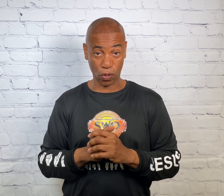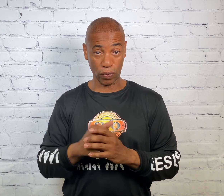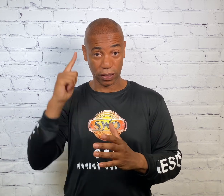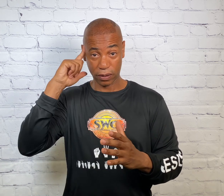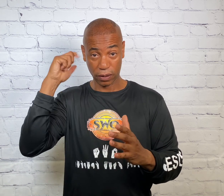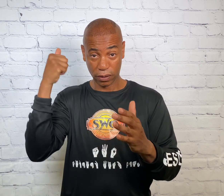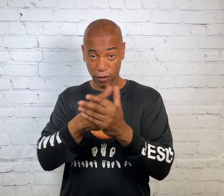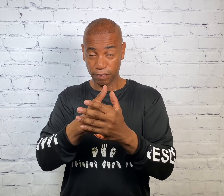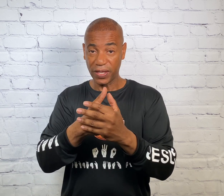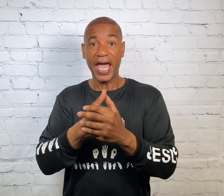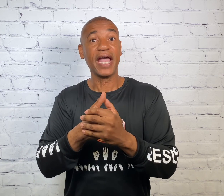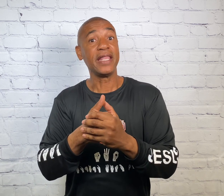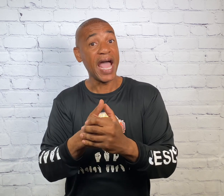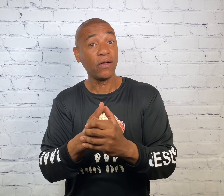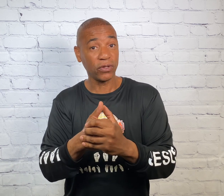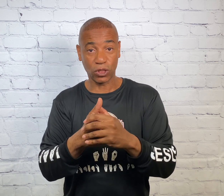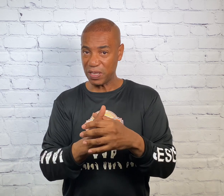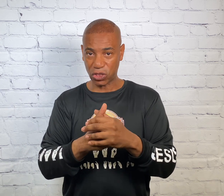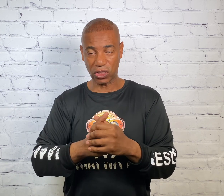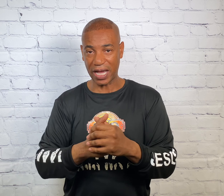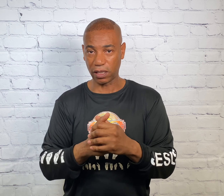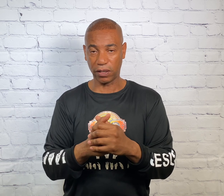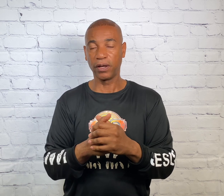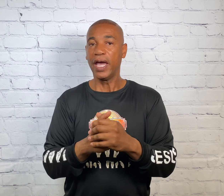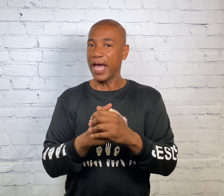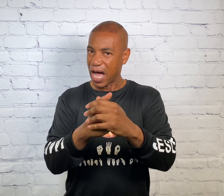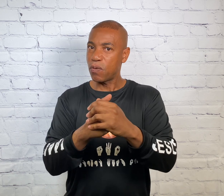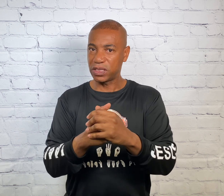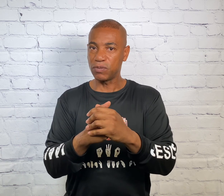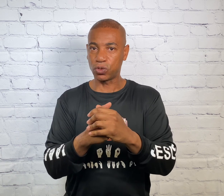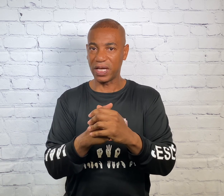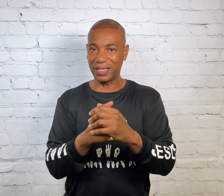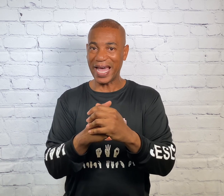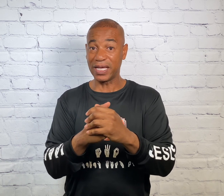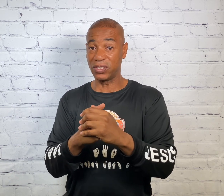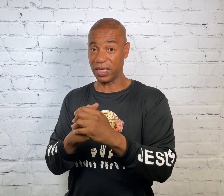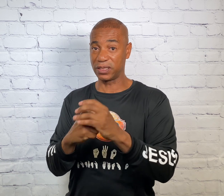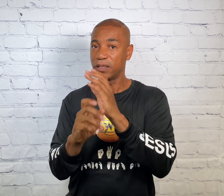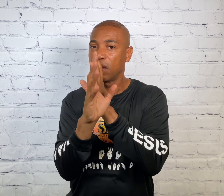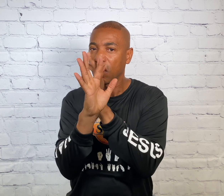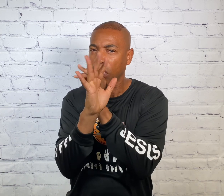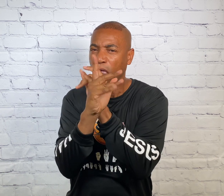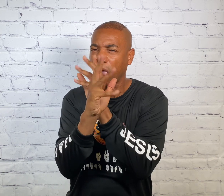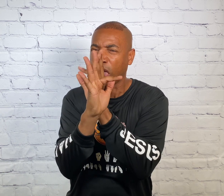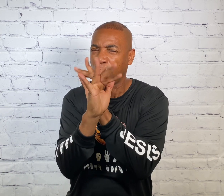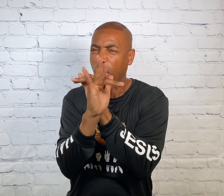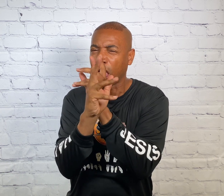stroke and now their speech is not clear. And how I would demonstrate that is this.